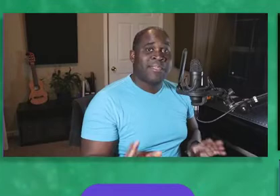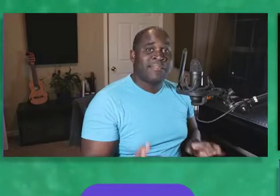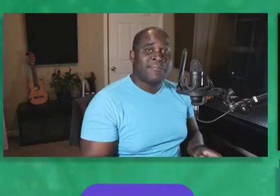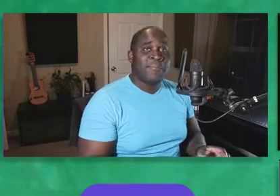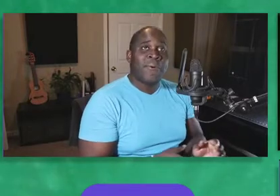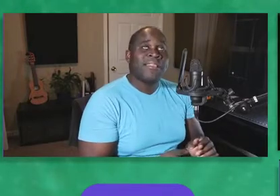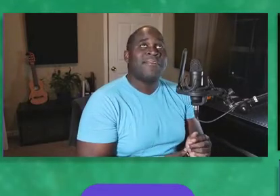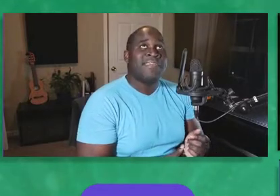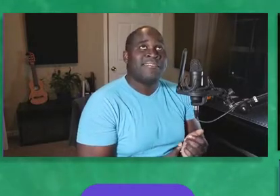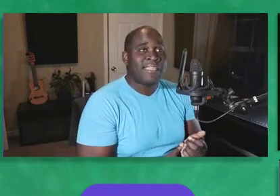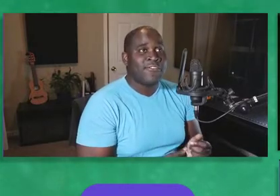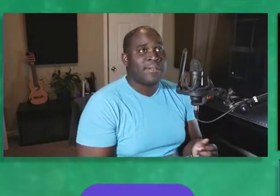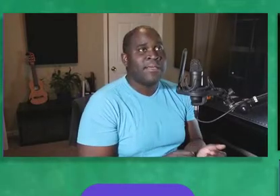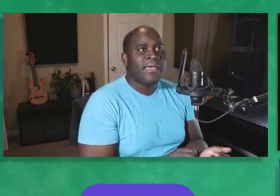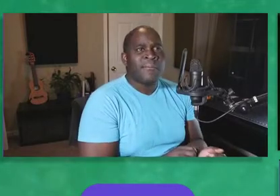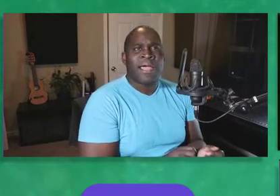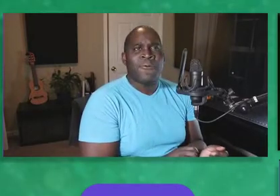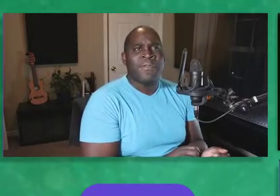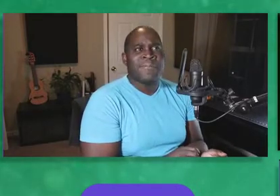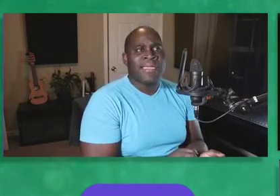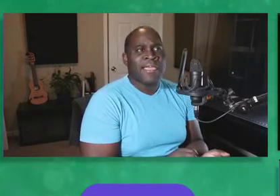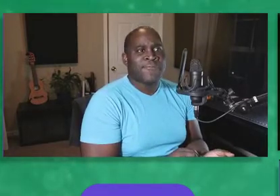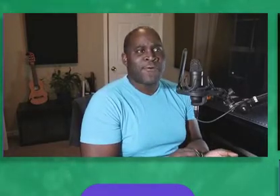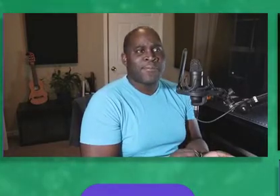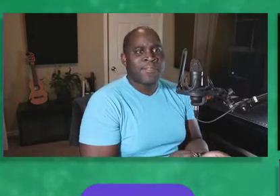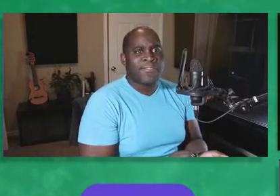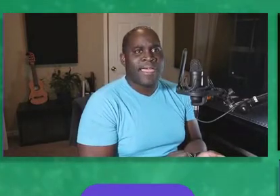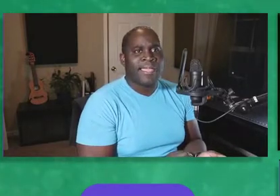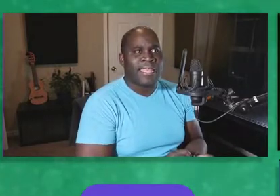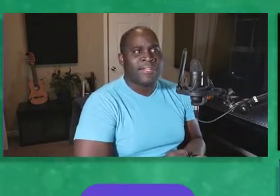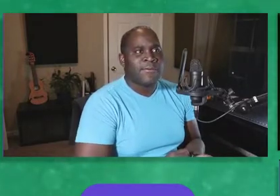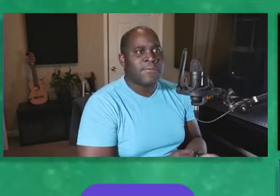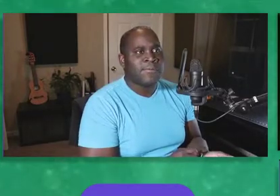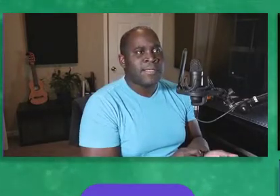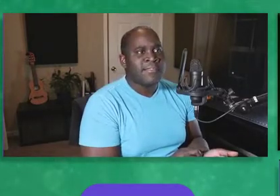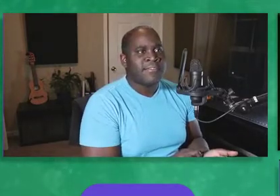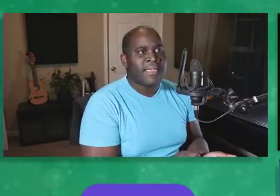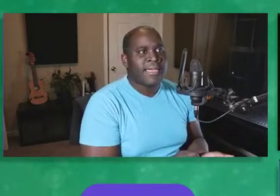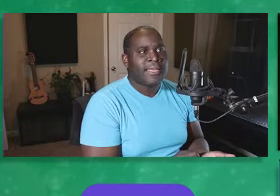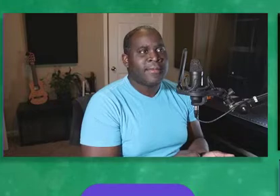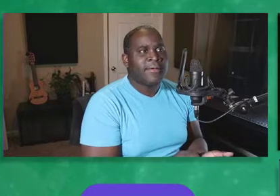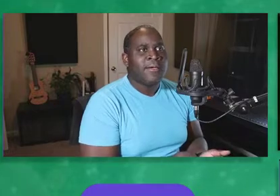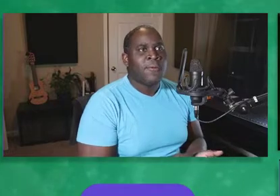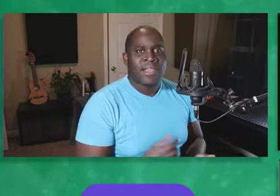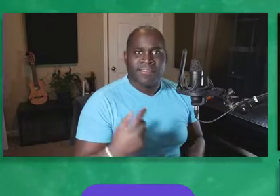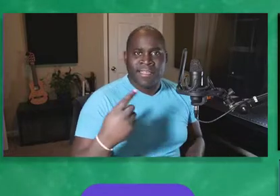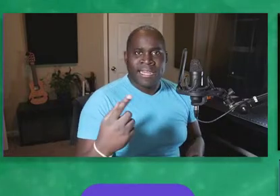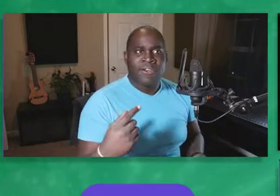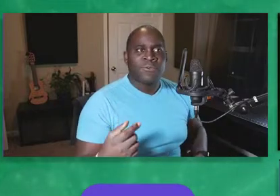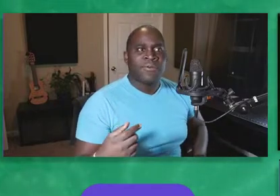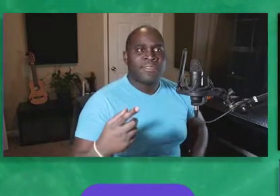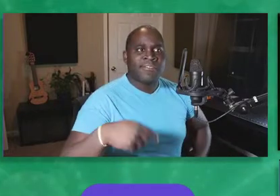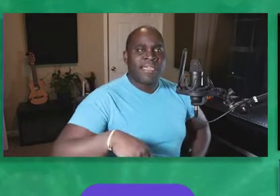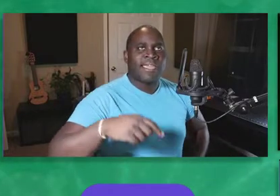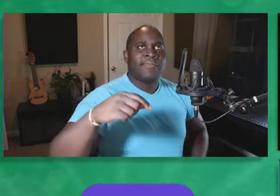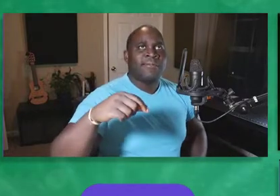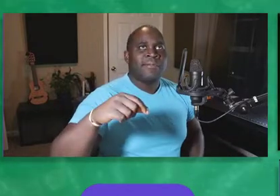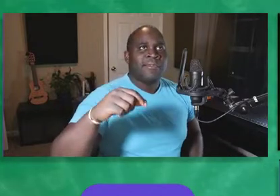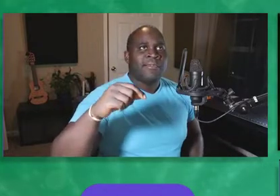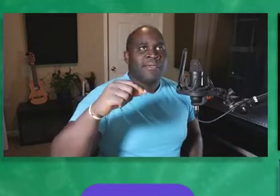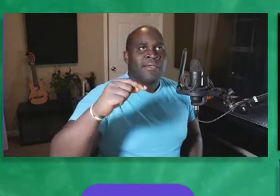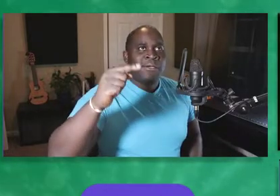Possible point of contention. But I wouldn't be as formal as that. And I don't sign... When I sign, I don't normally